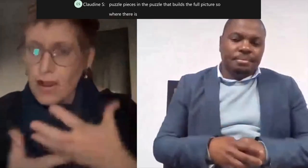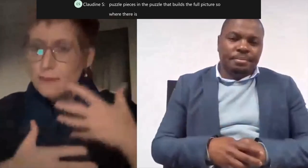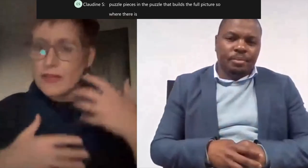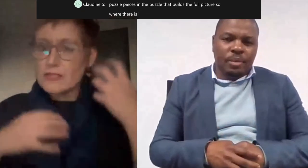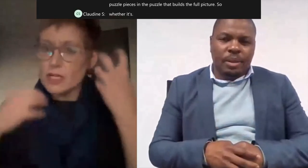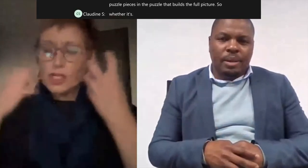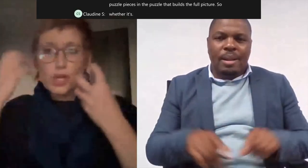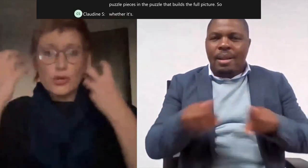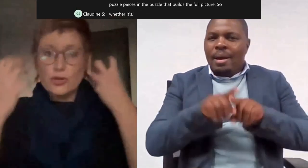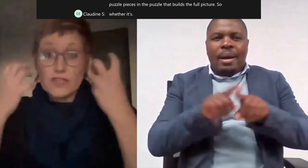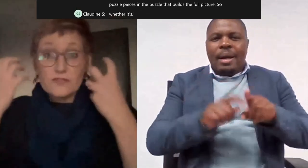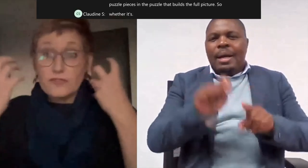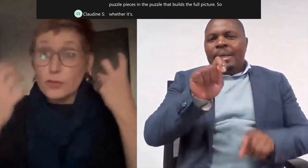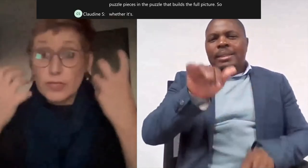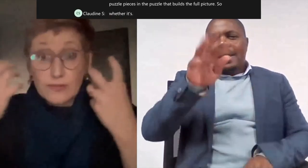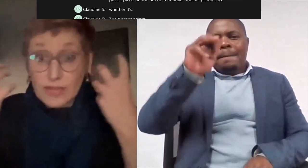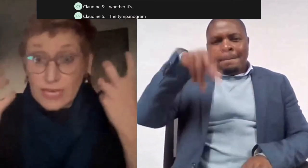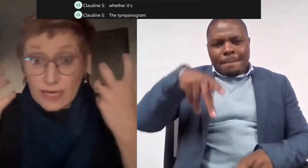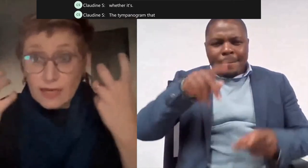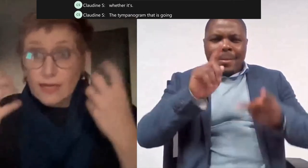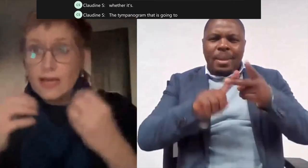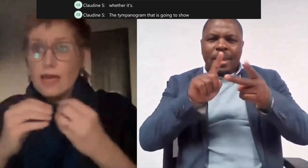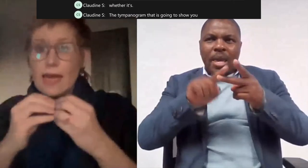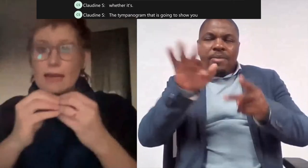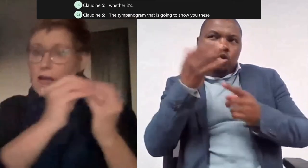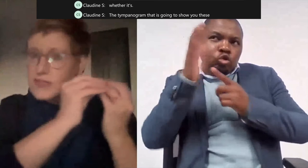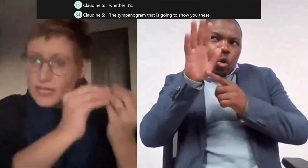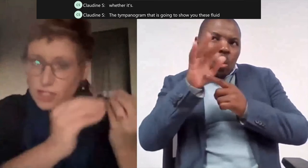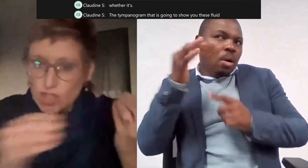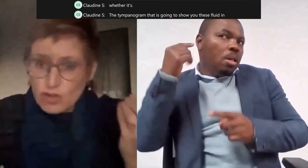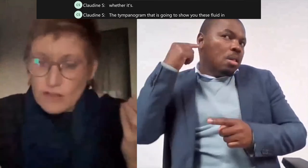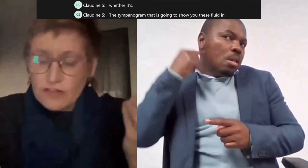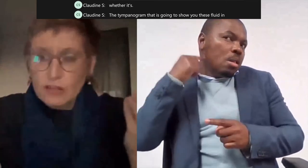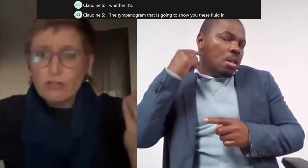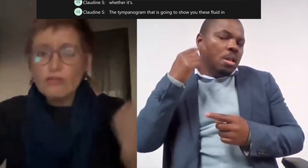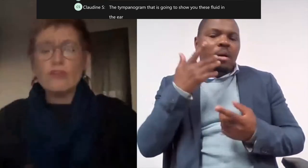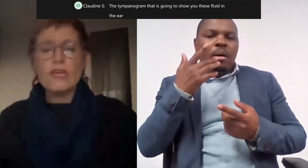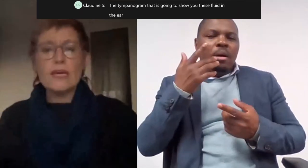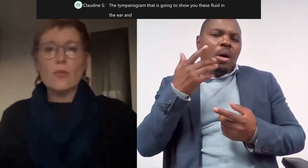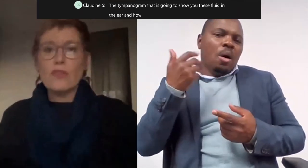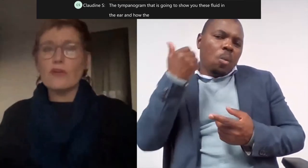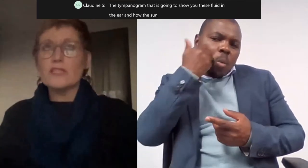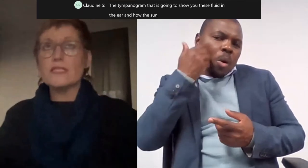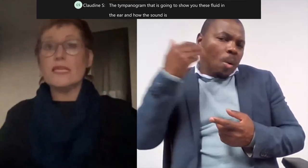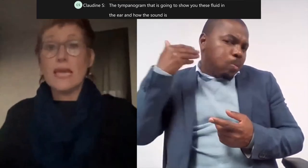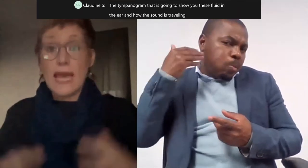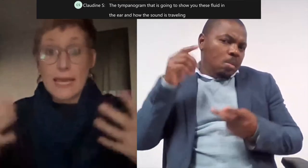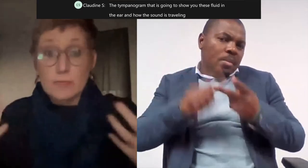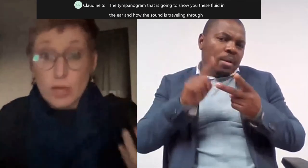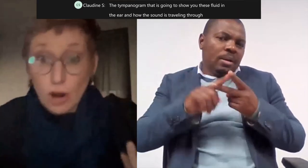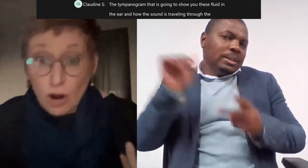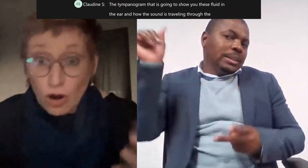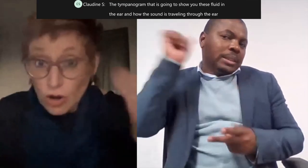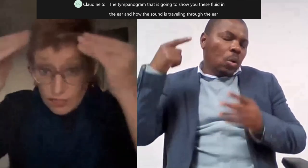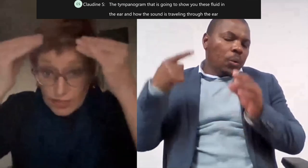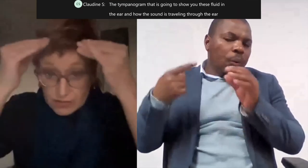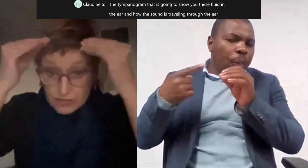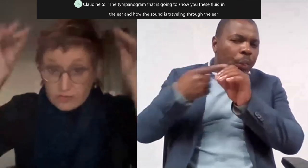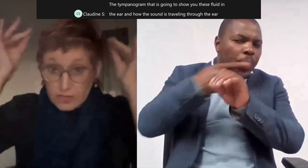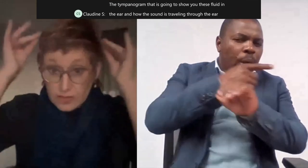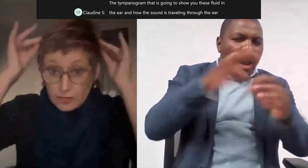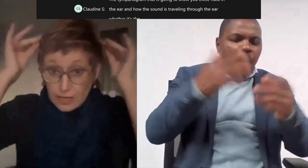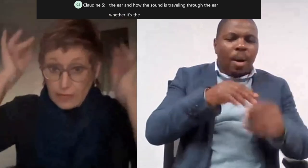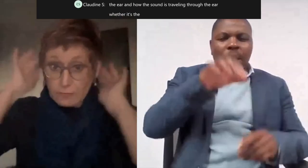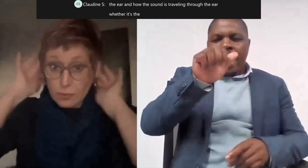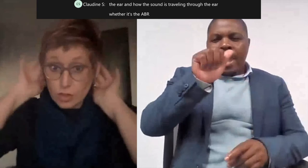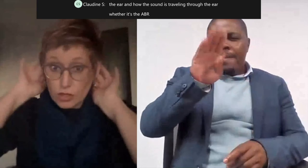the tympanogram that is going to show you if there's fluid in the ear and how the sound is traveling through the ear, whether it's the AABR